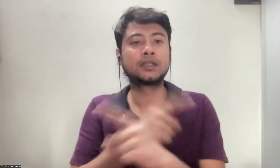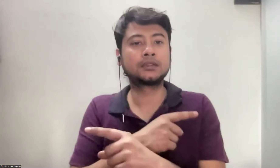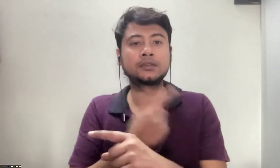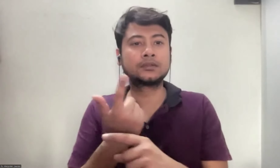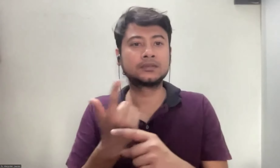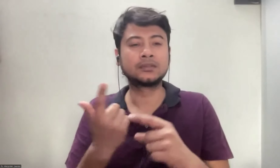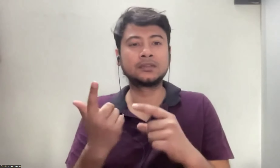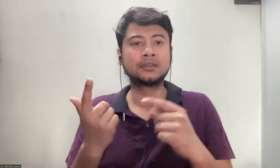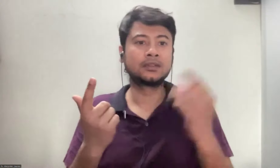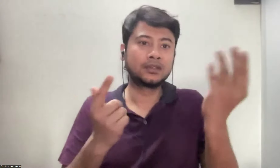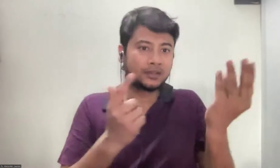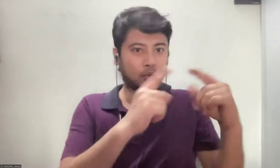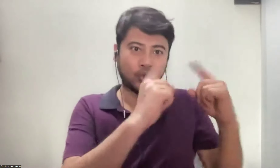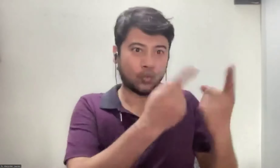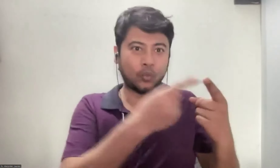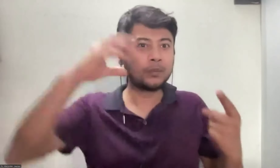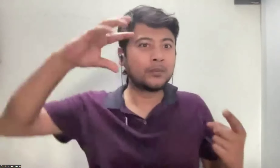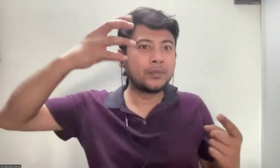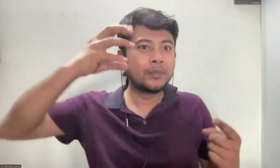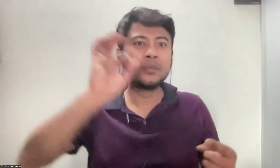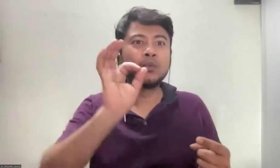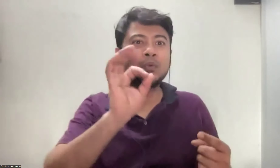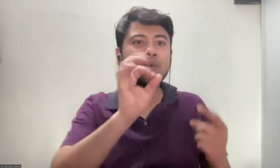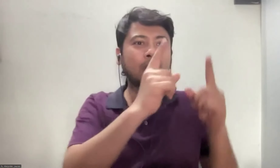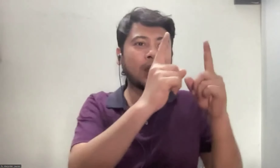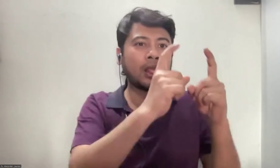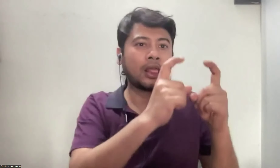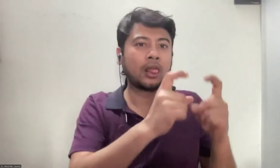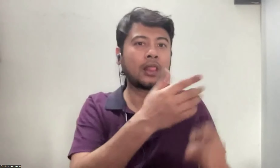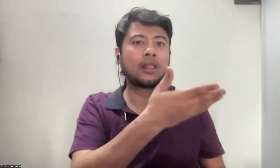Otherwise, one pot is also fine. You at least you start, begin from somewhere.